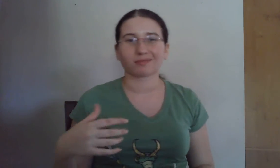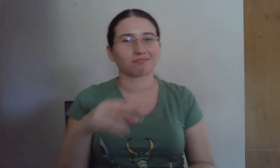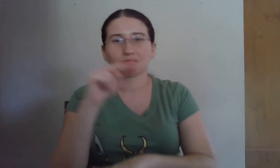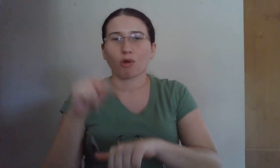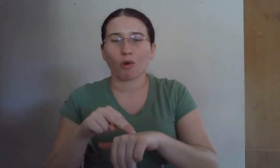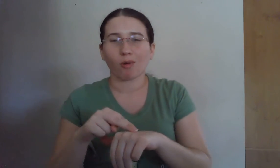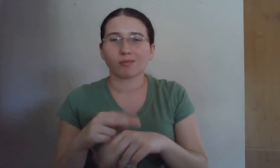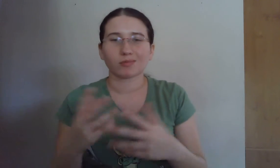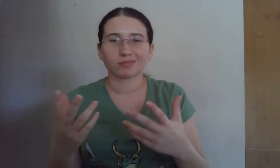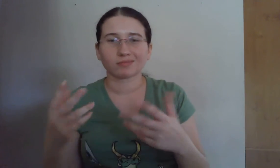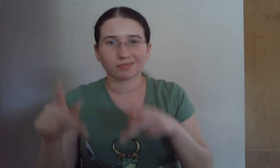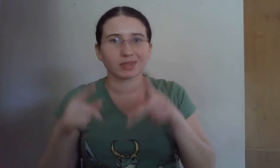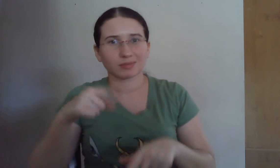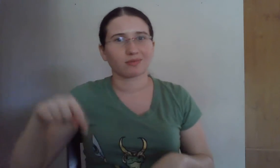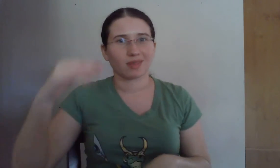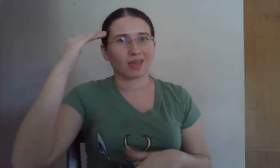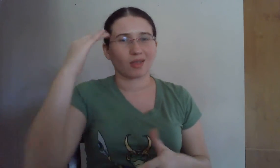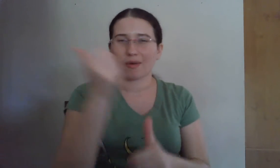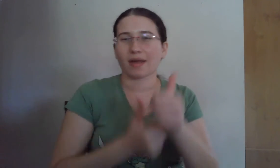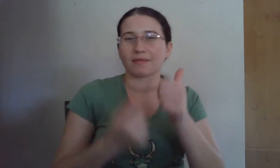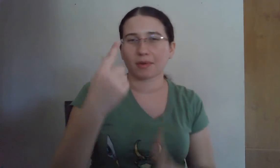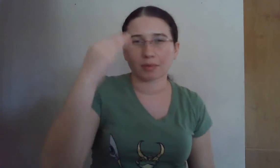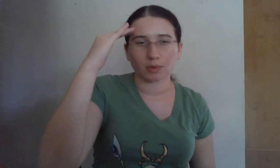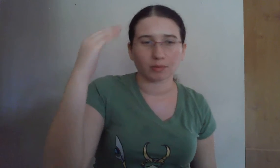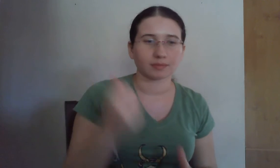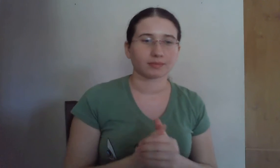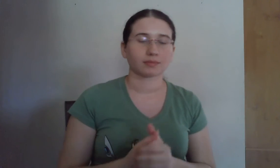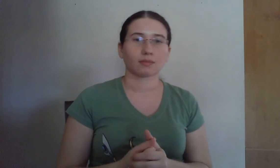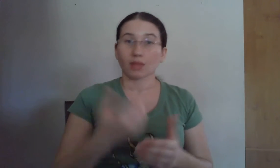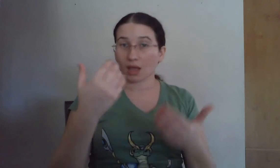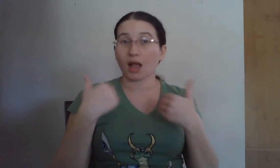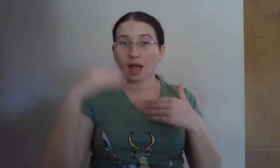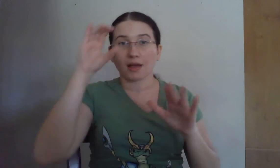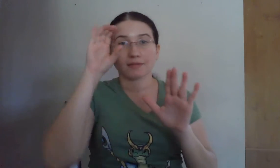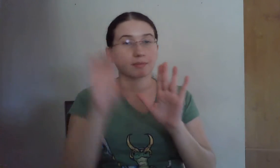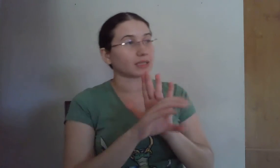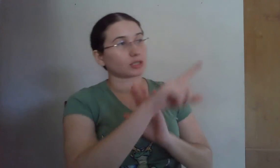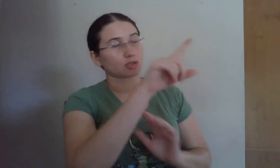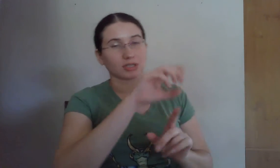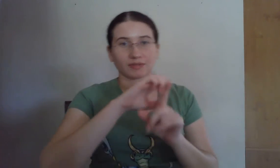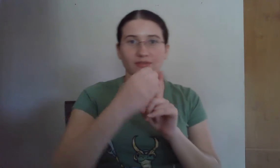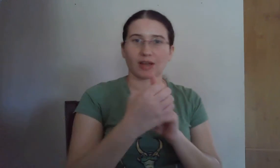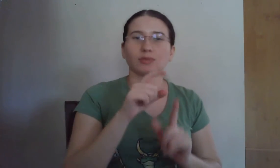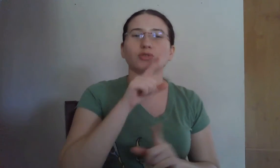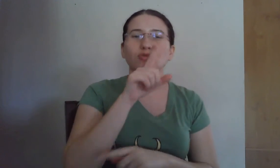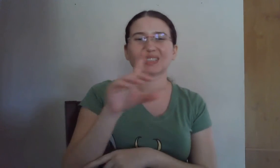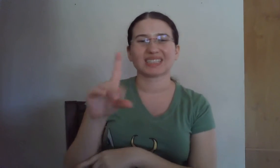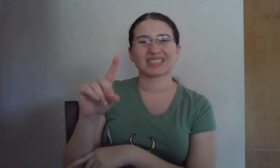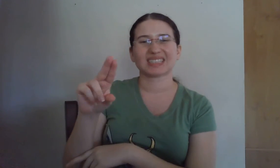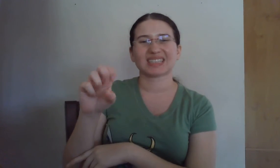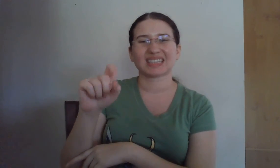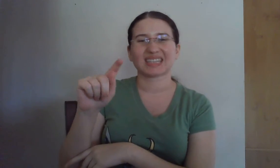the environments like you see here, dusty environments in Africa, where I grew up, and I loved